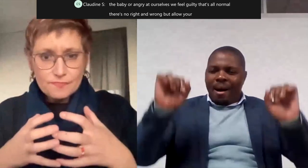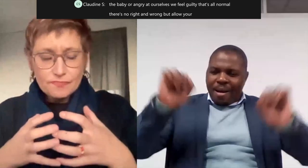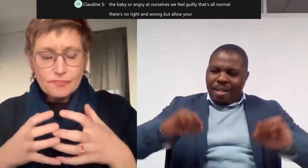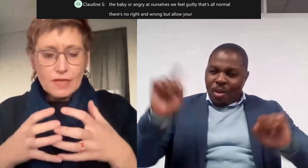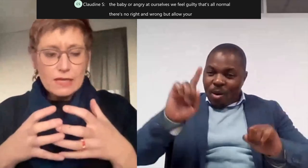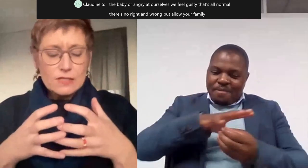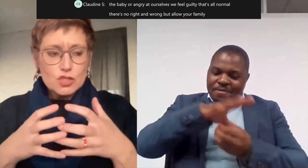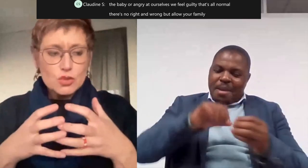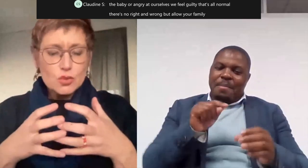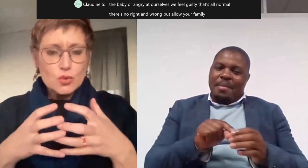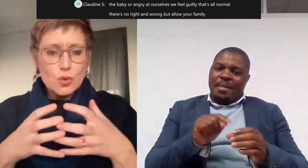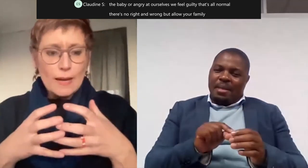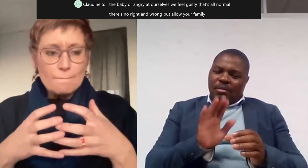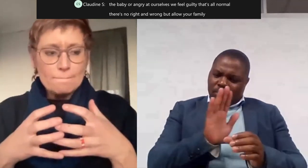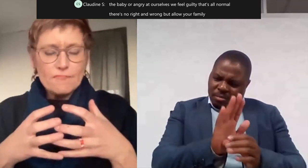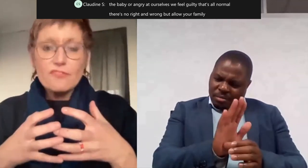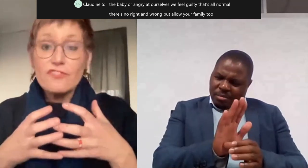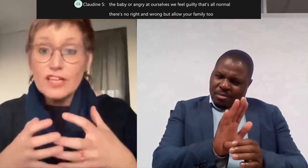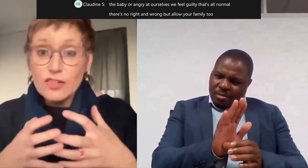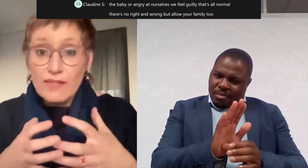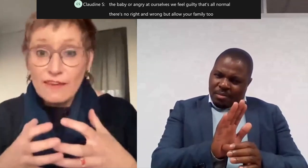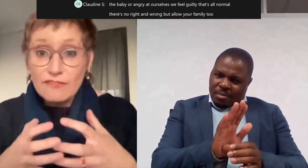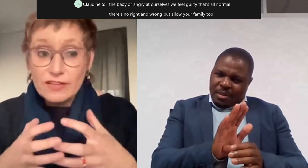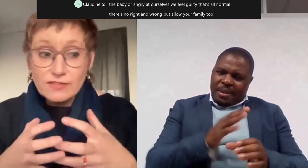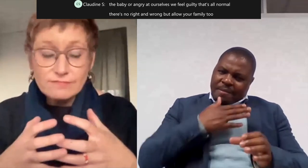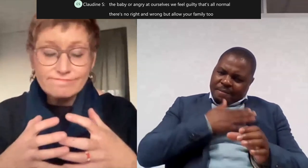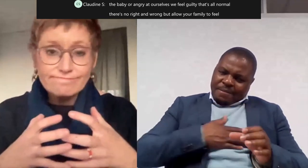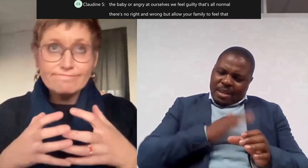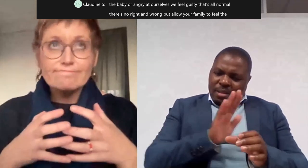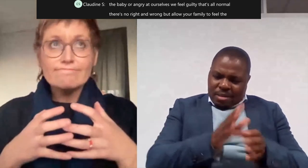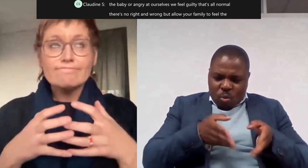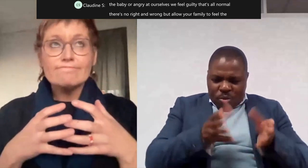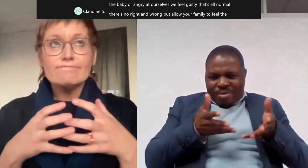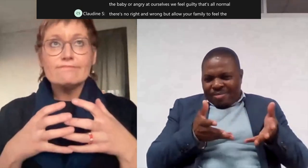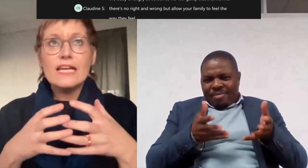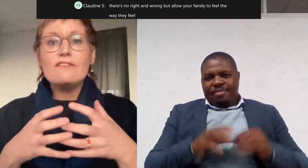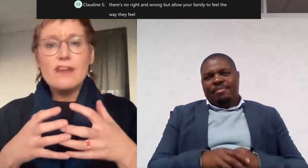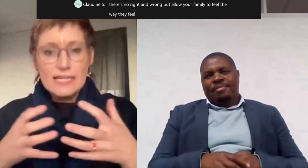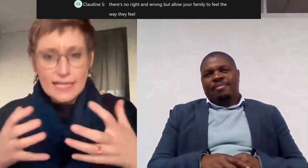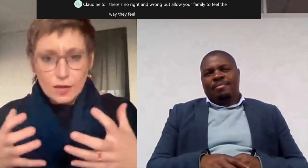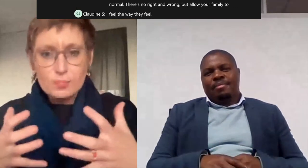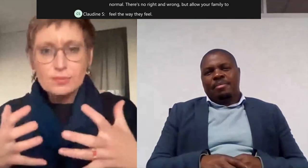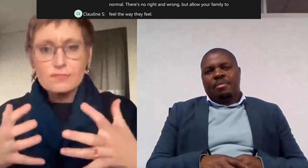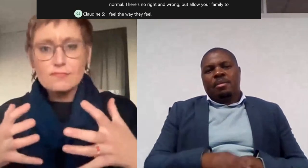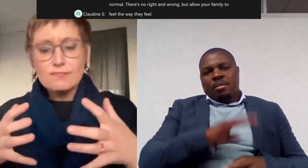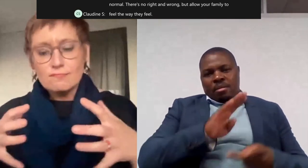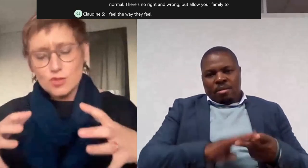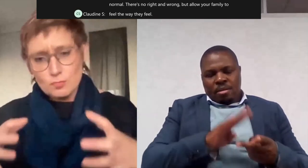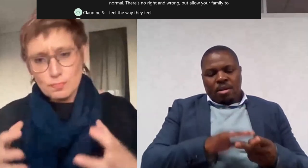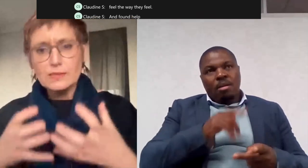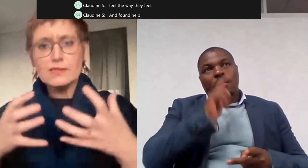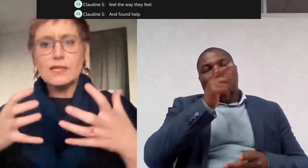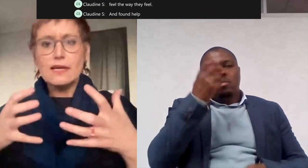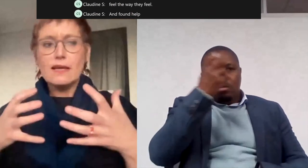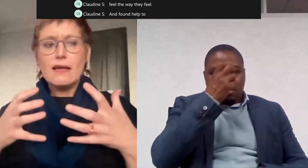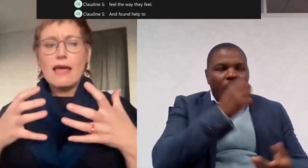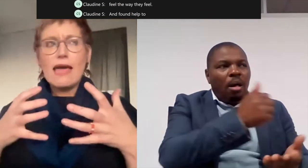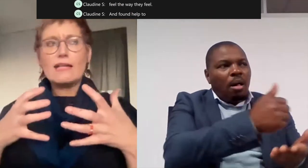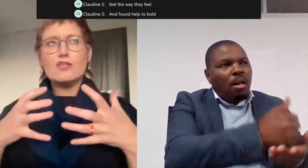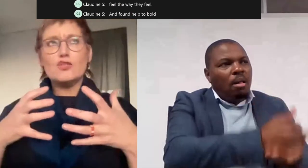family to feel the way they feel and find help to